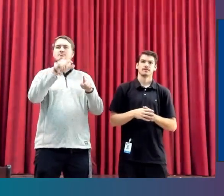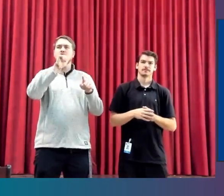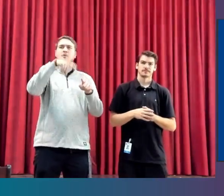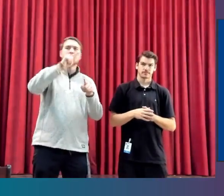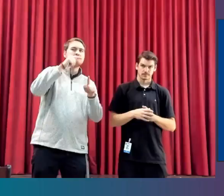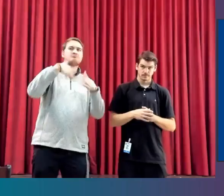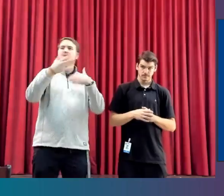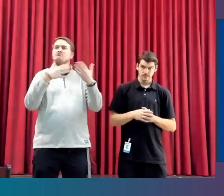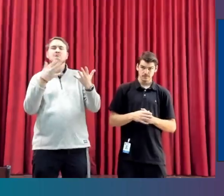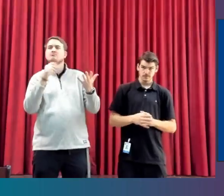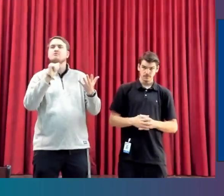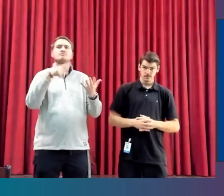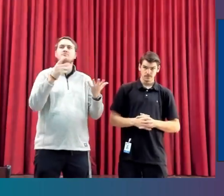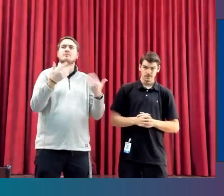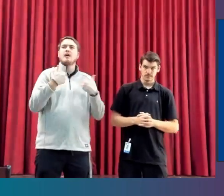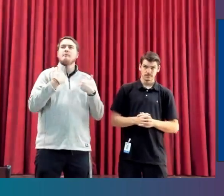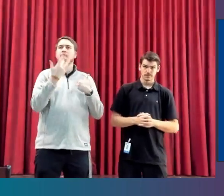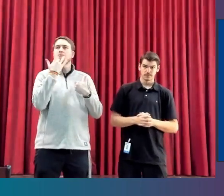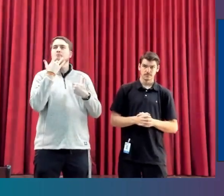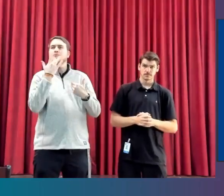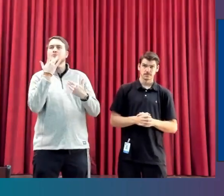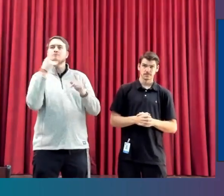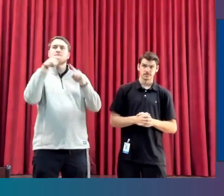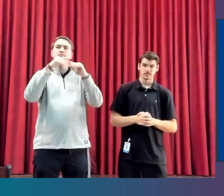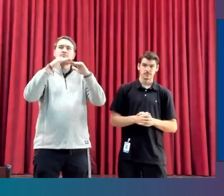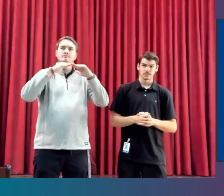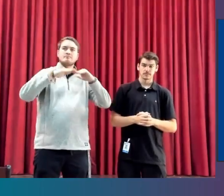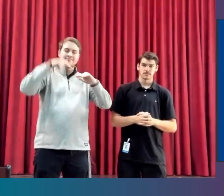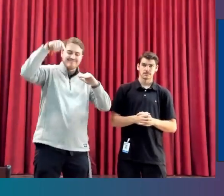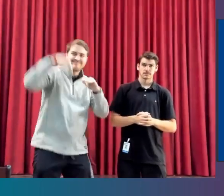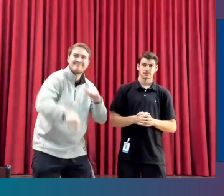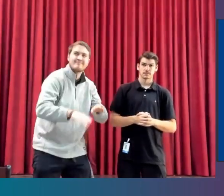So I had a question about an apartment, for example.